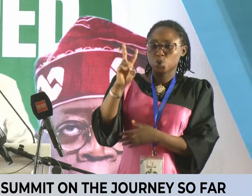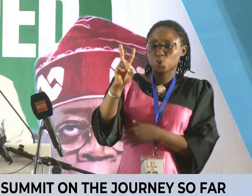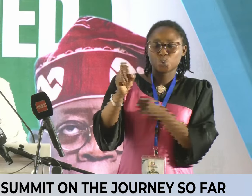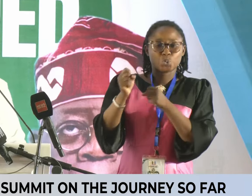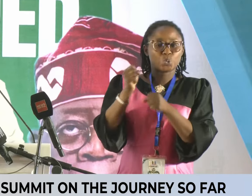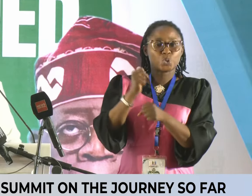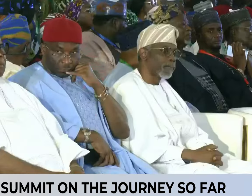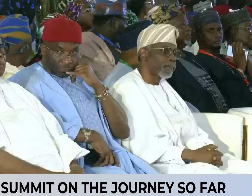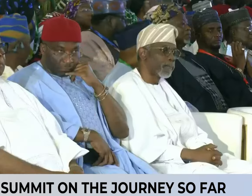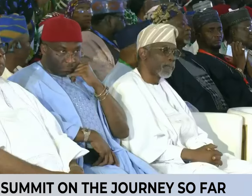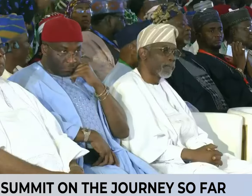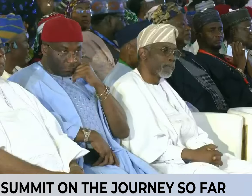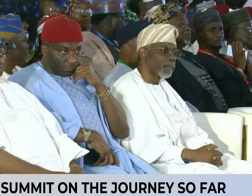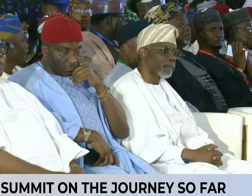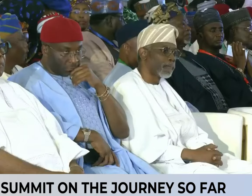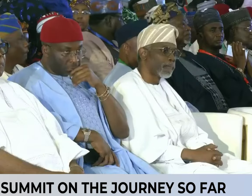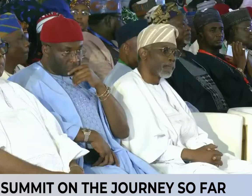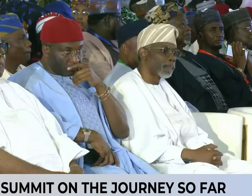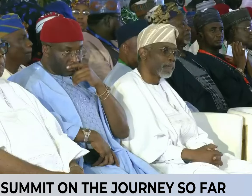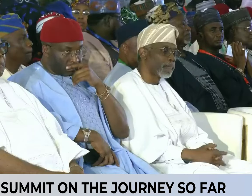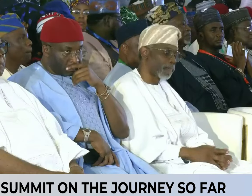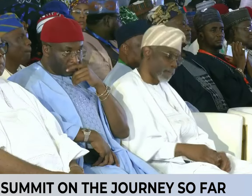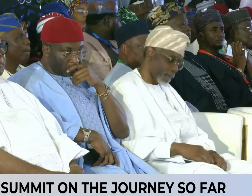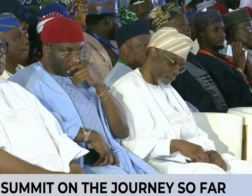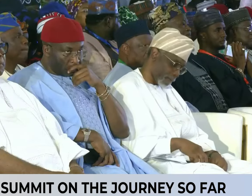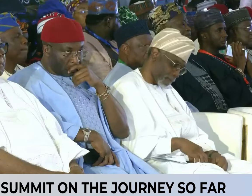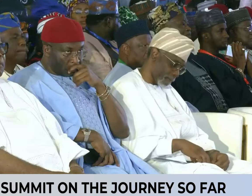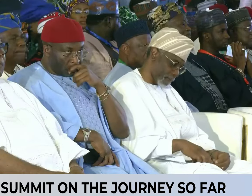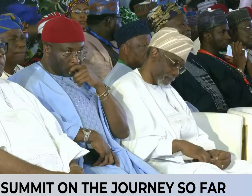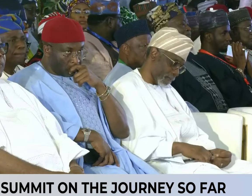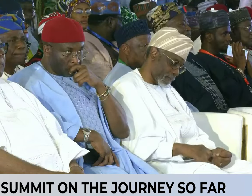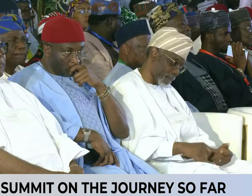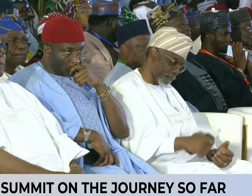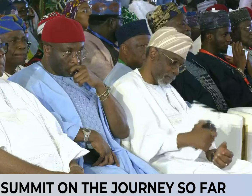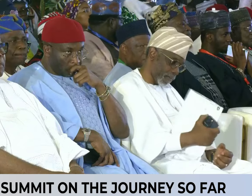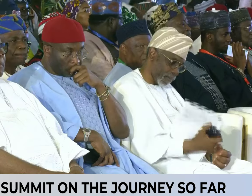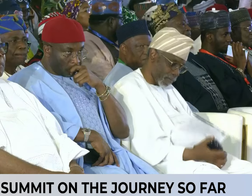2-year scorecards of a man